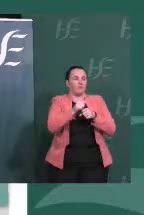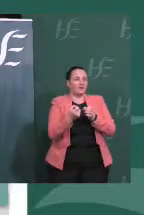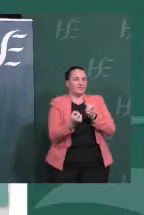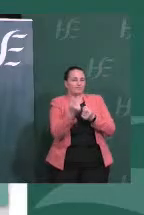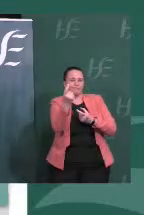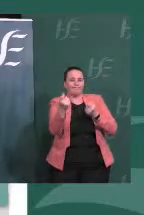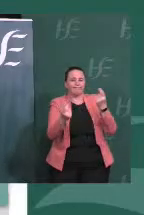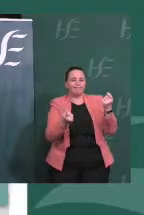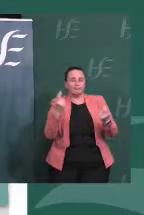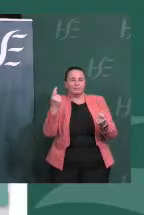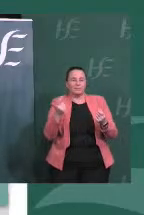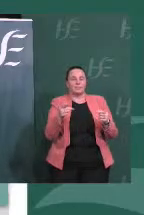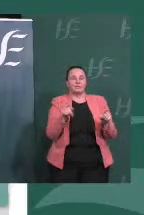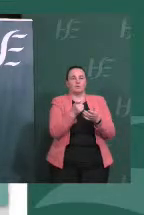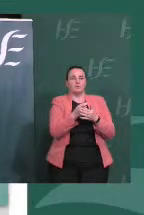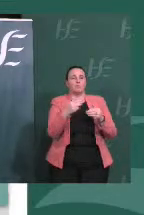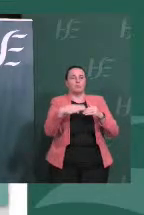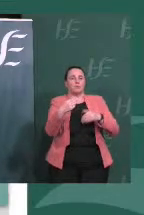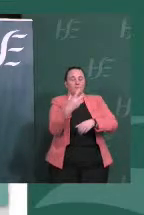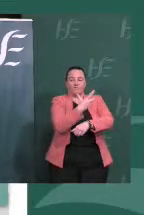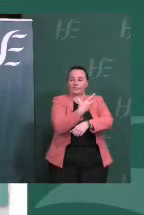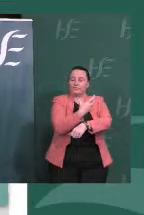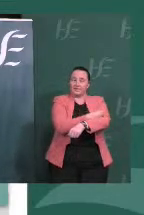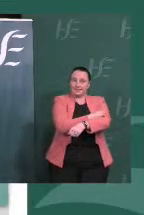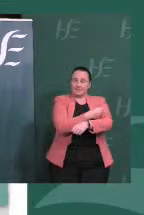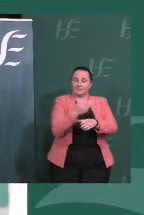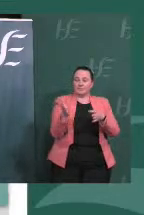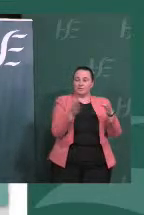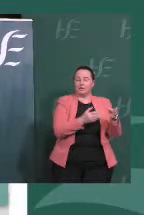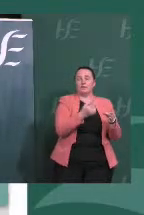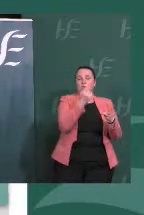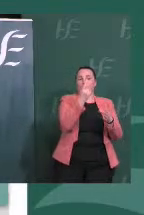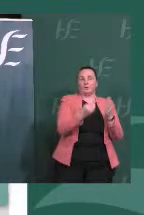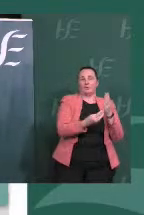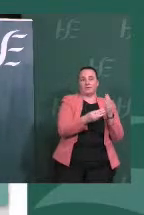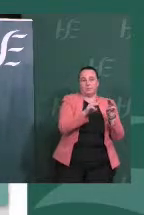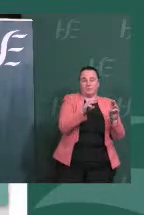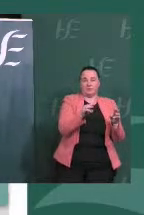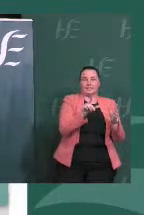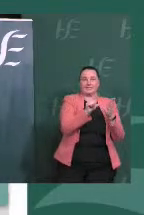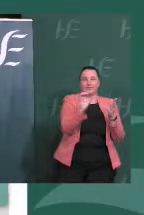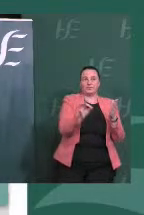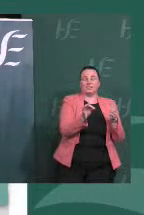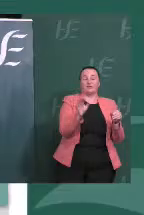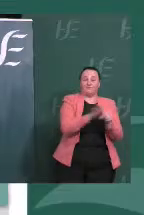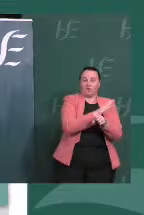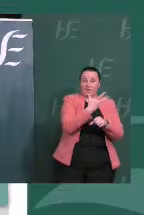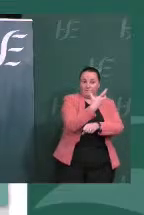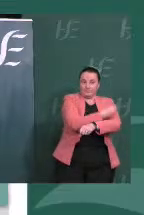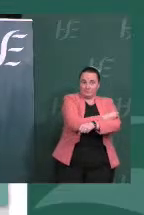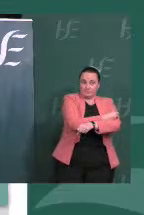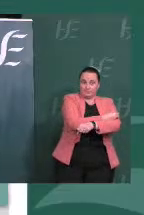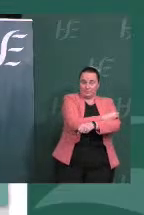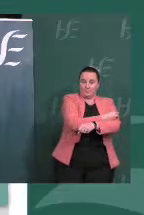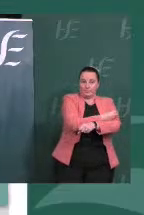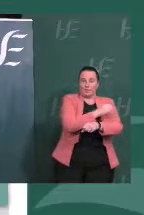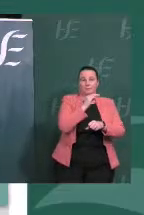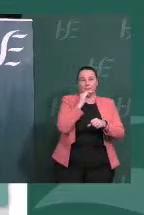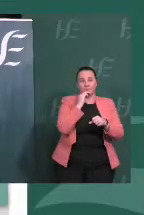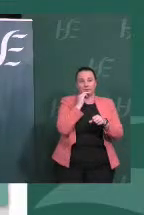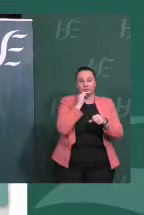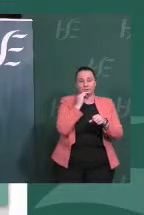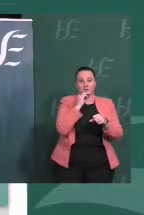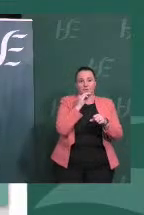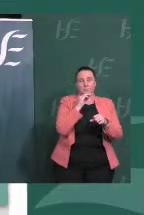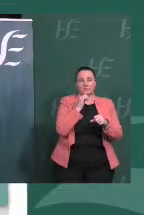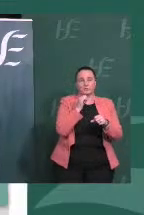in the vaccinated population. So on the left-hand side, for example, if you have 1 million people, 70% fully vaccinated, you'll see a total of